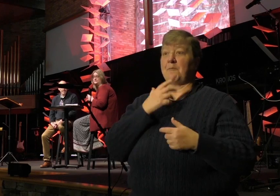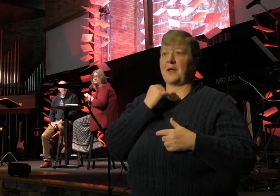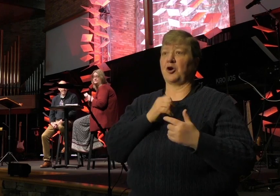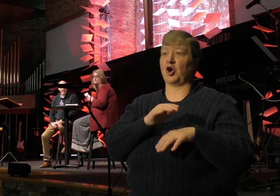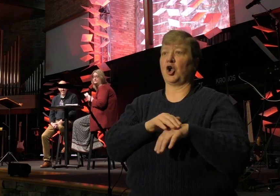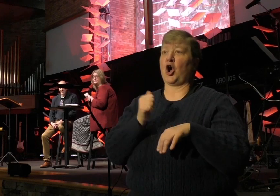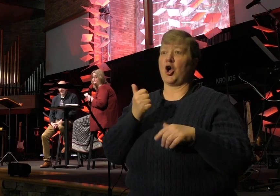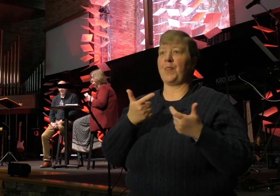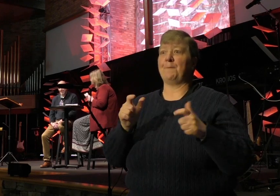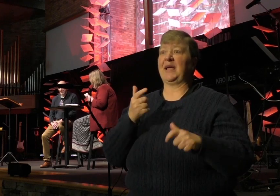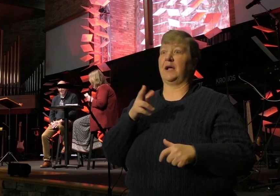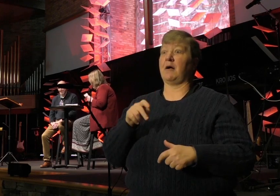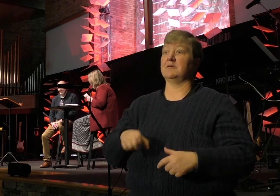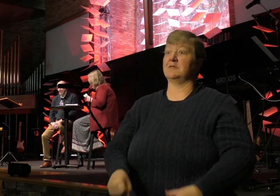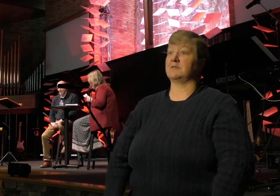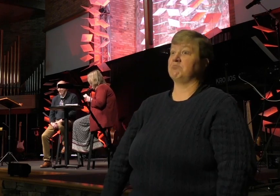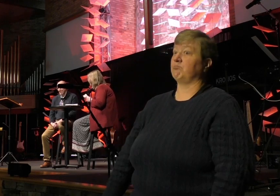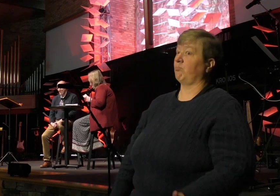guns.